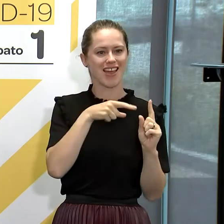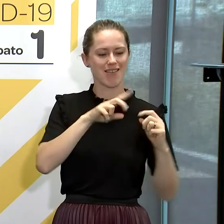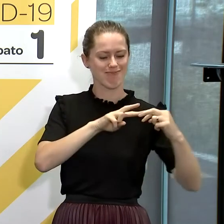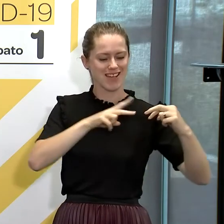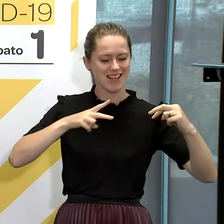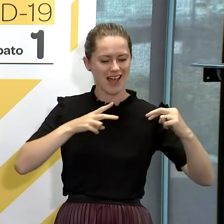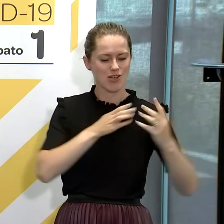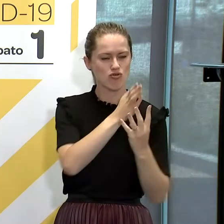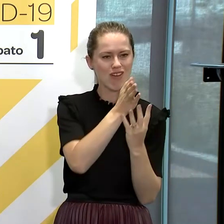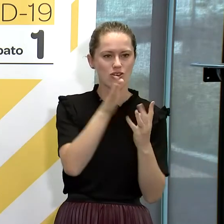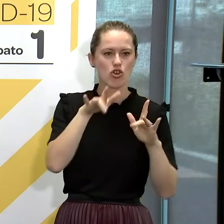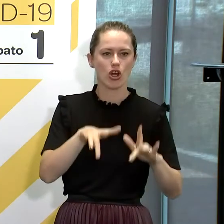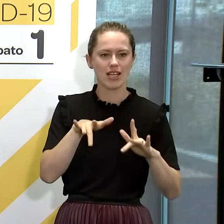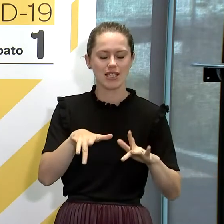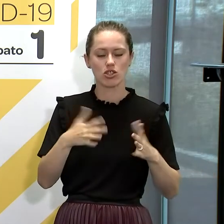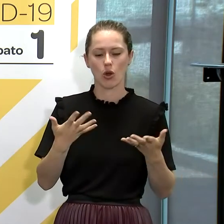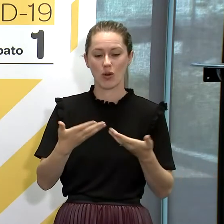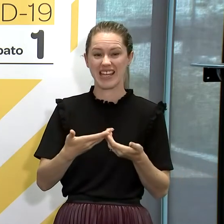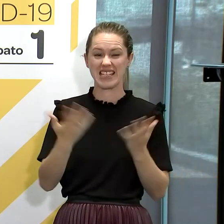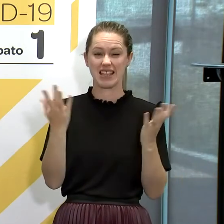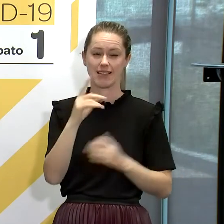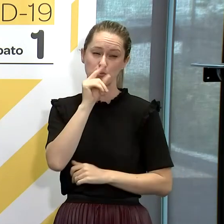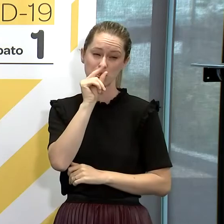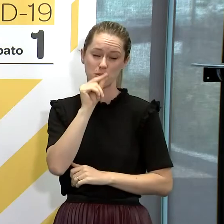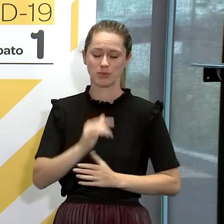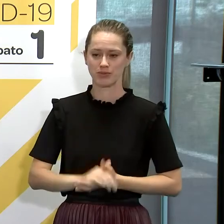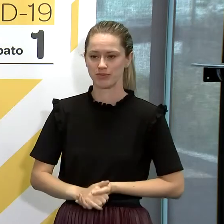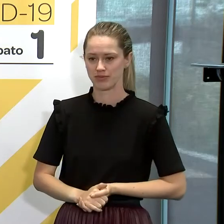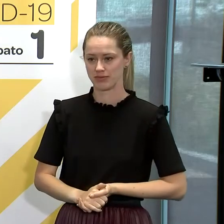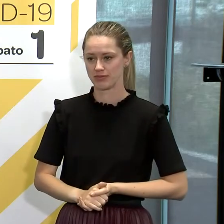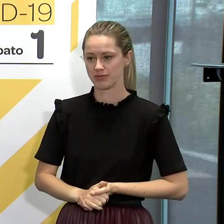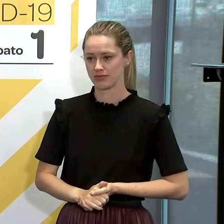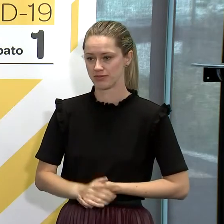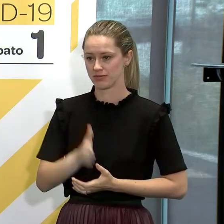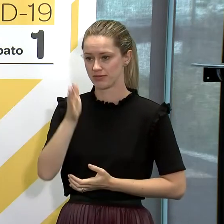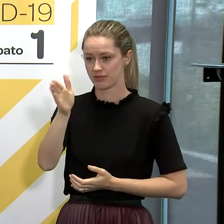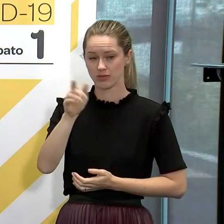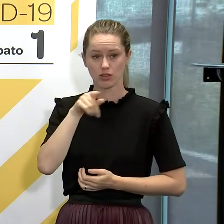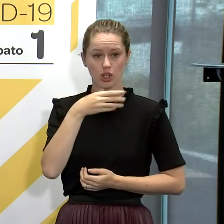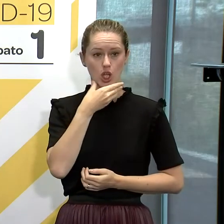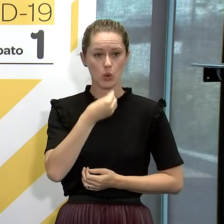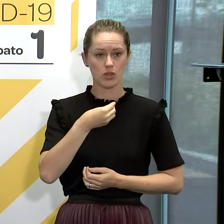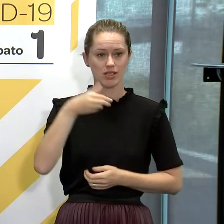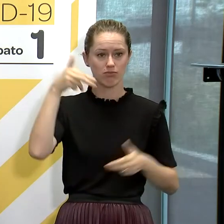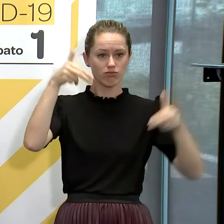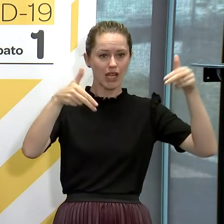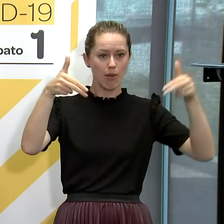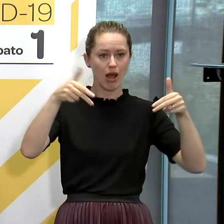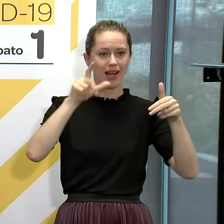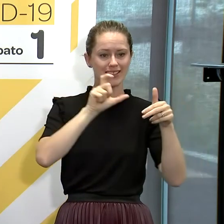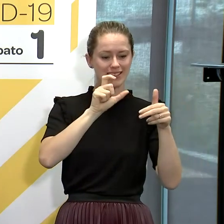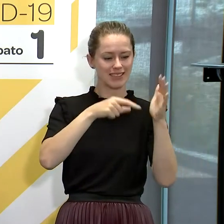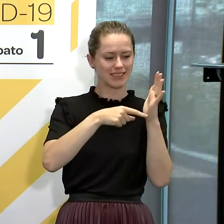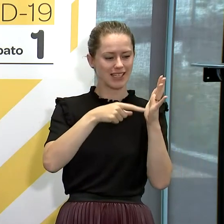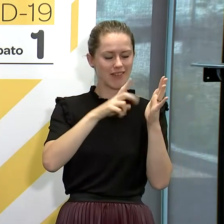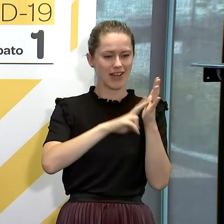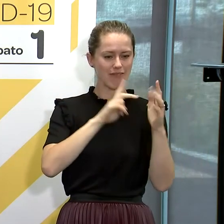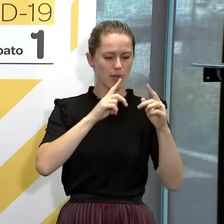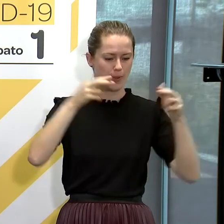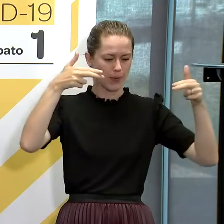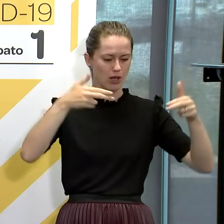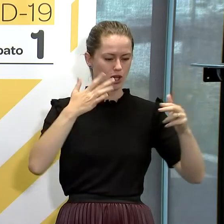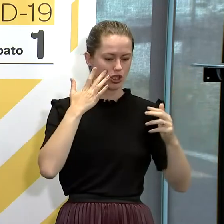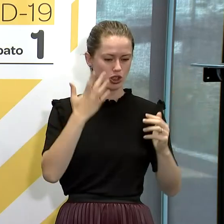we haven't ruled out any possibilities. Has there been CCTV footage or information that shows